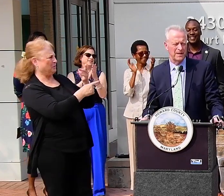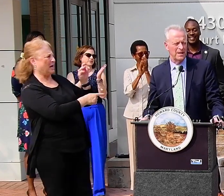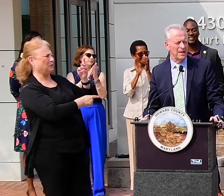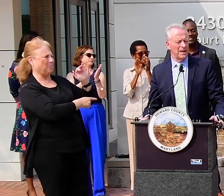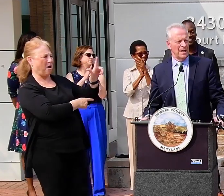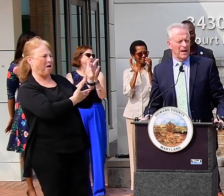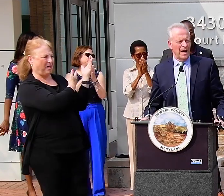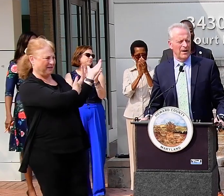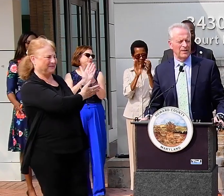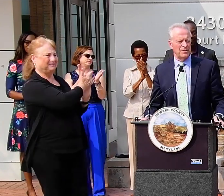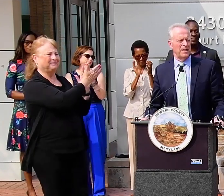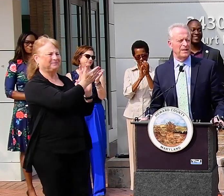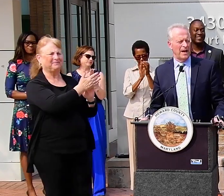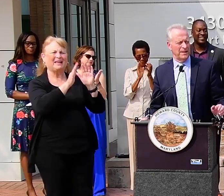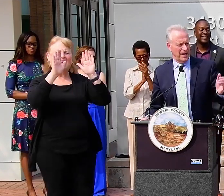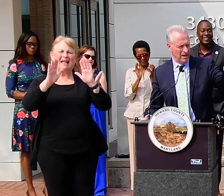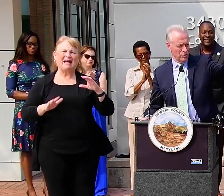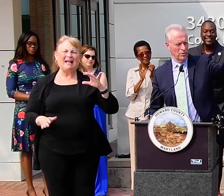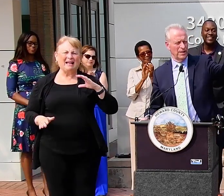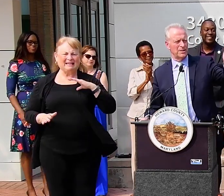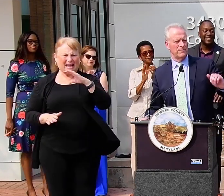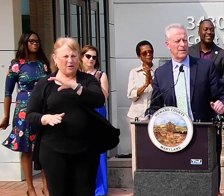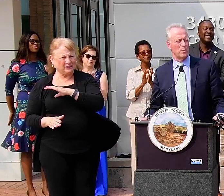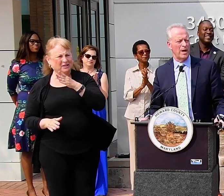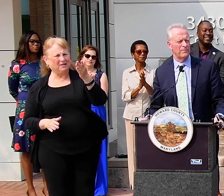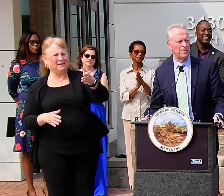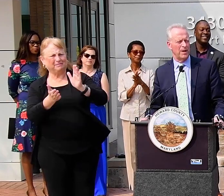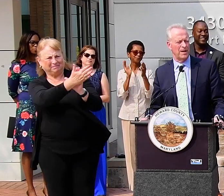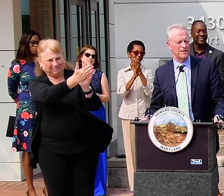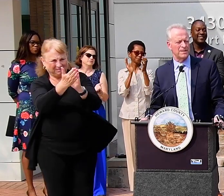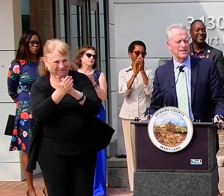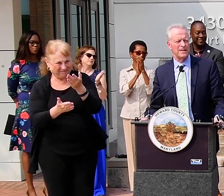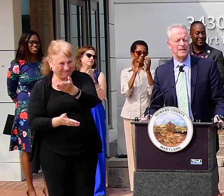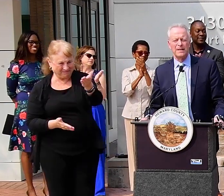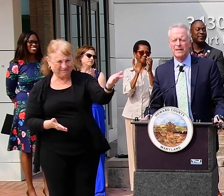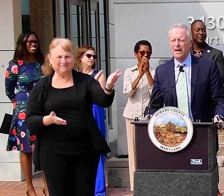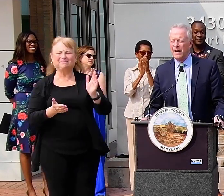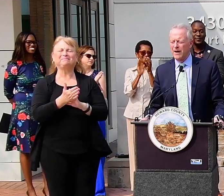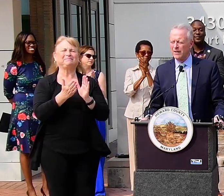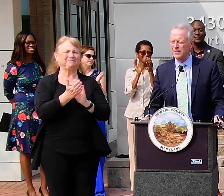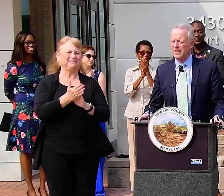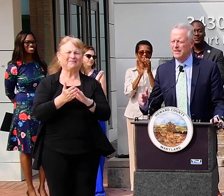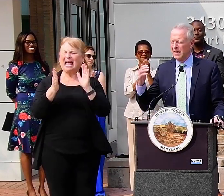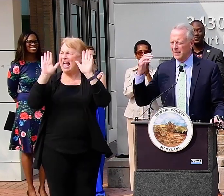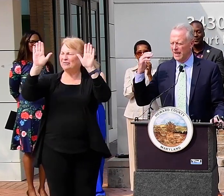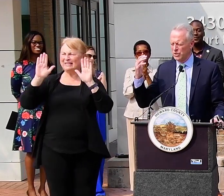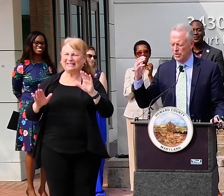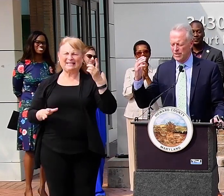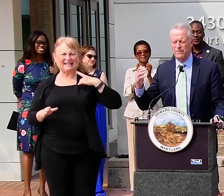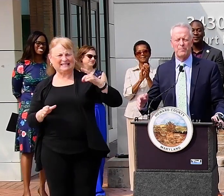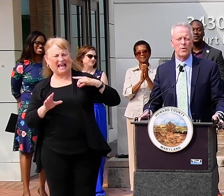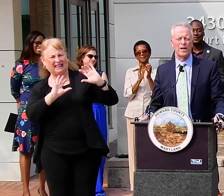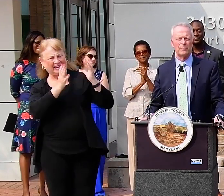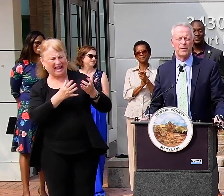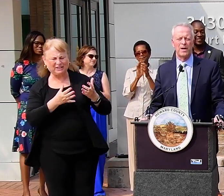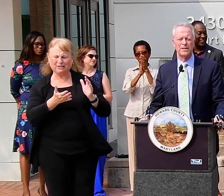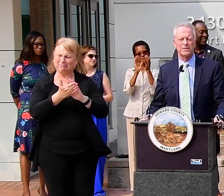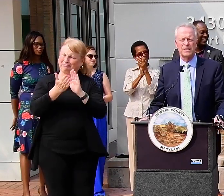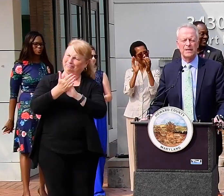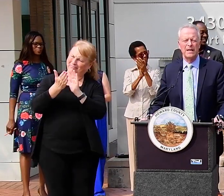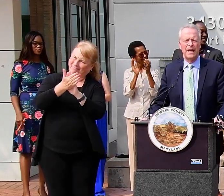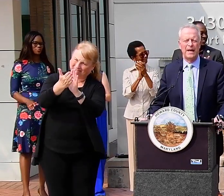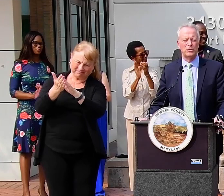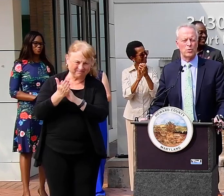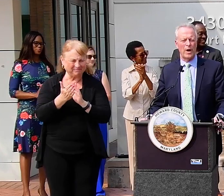applause. Our outstanding county council, let's give them a round of applause. Our outstanding delegation, give them a round of